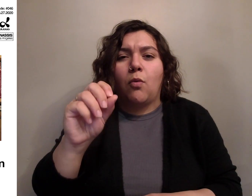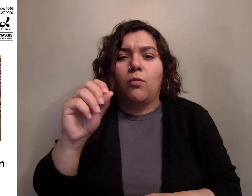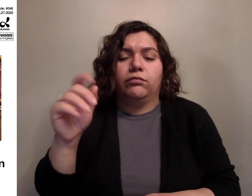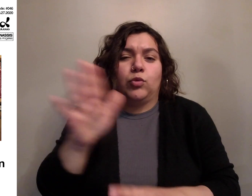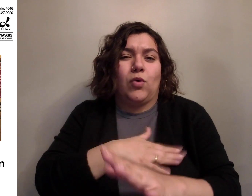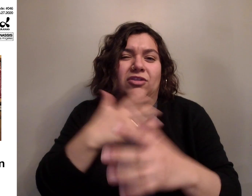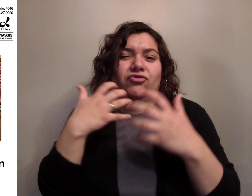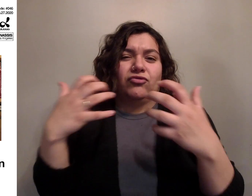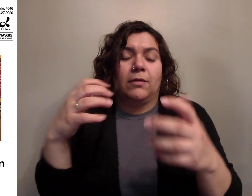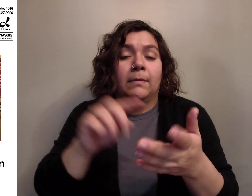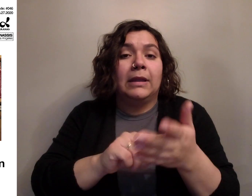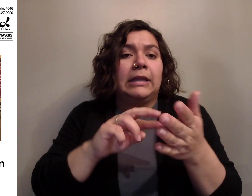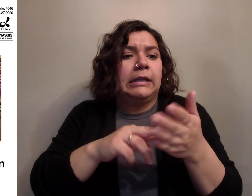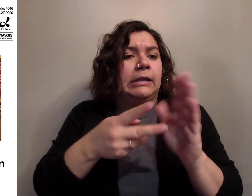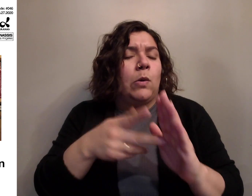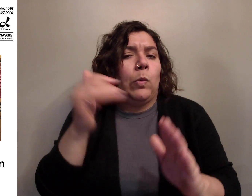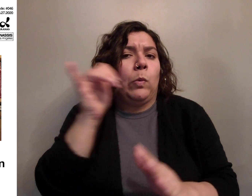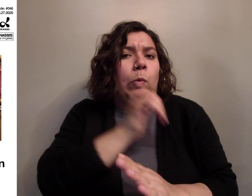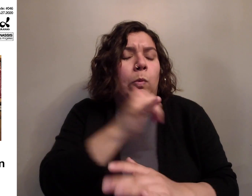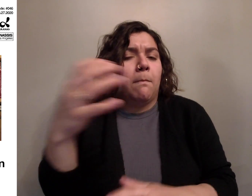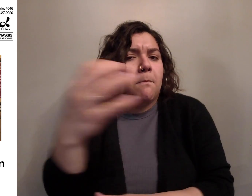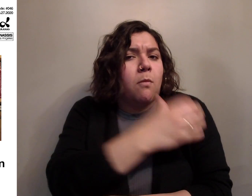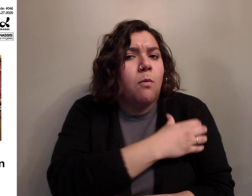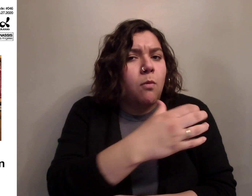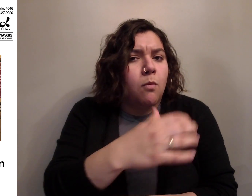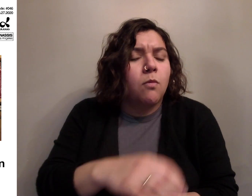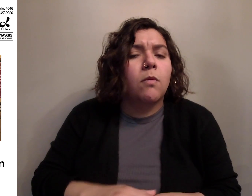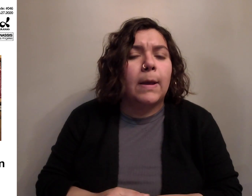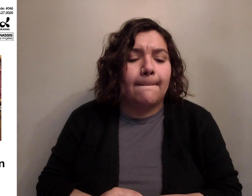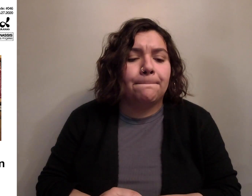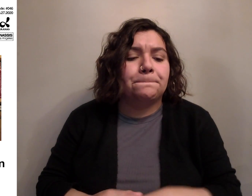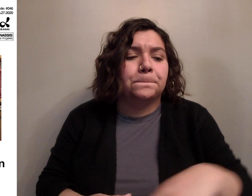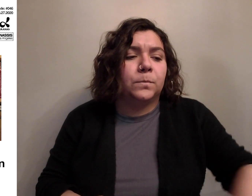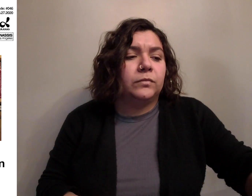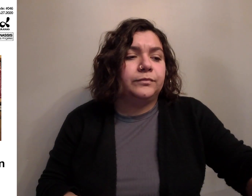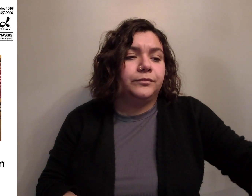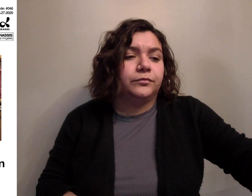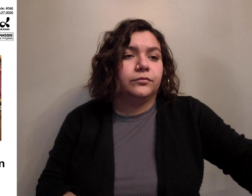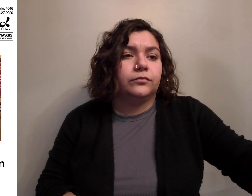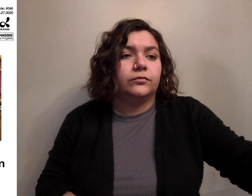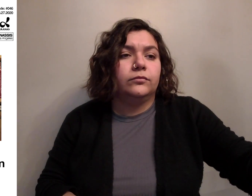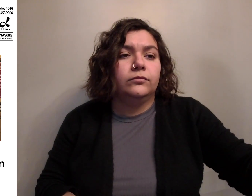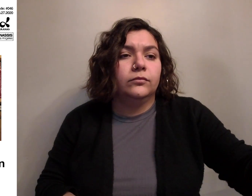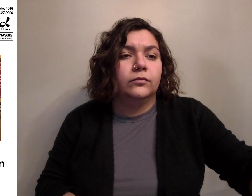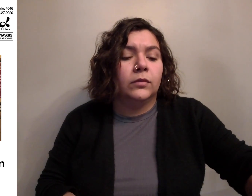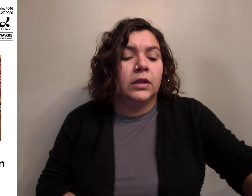Orchestra. And there was something very powerful about it, I